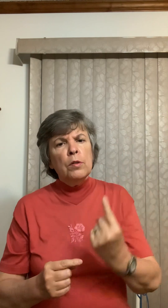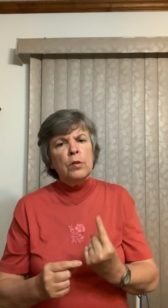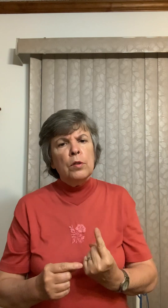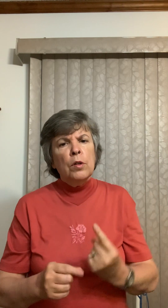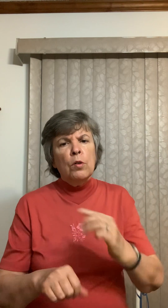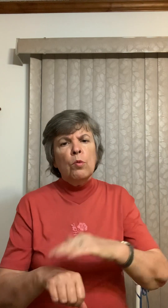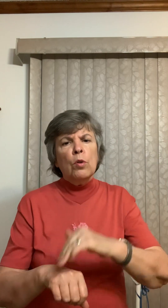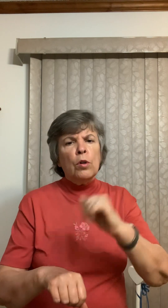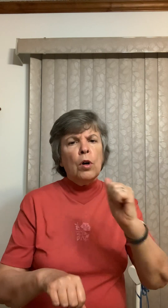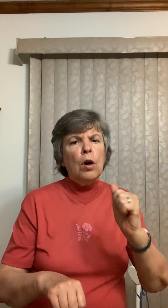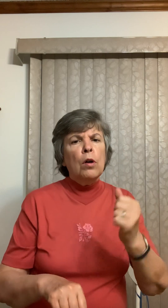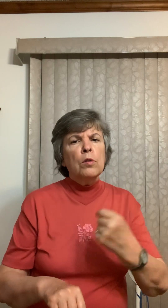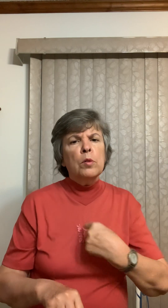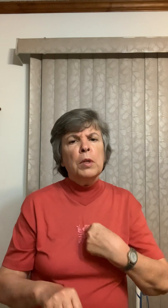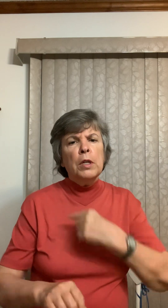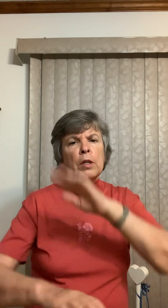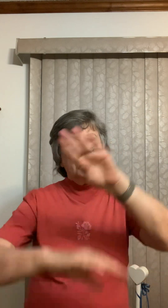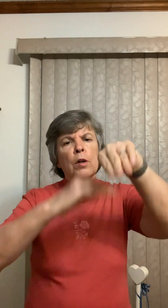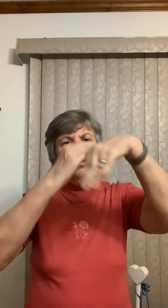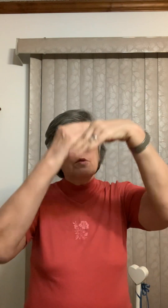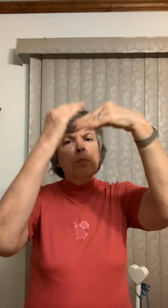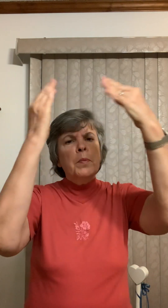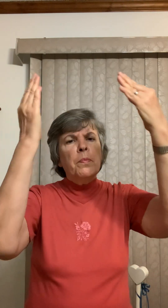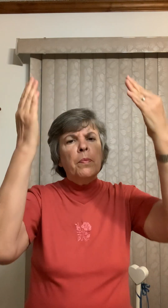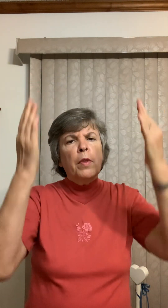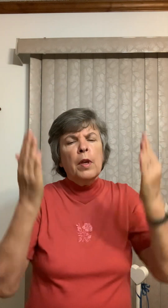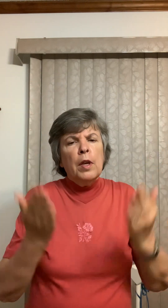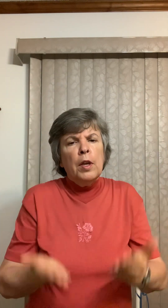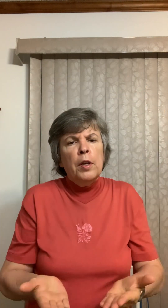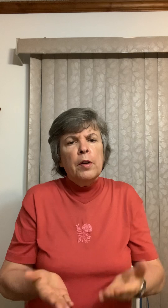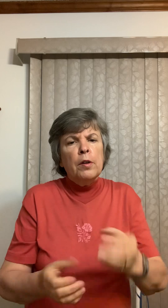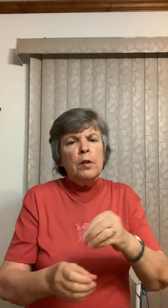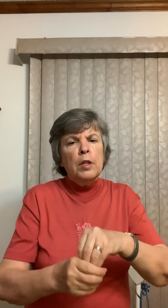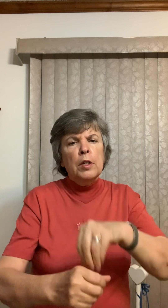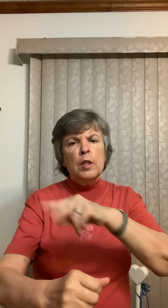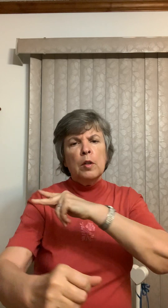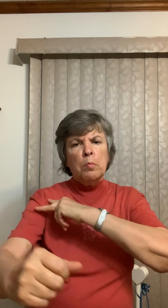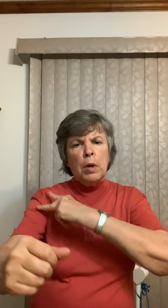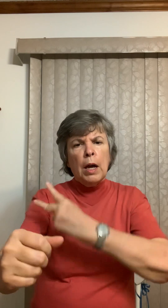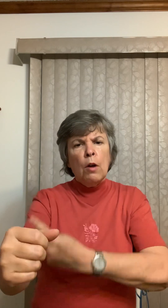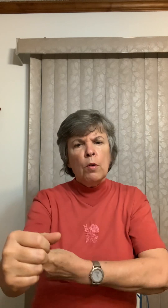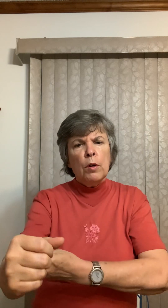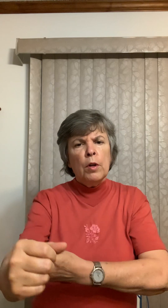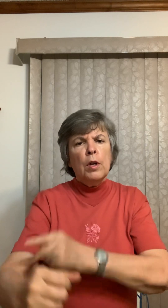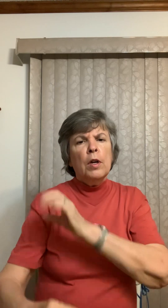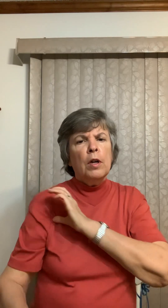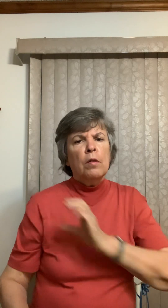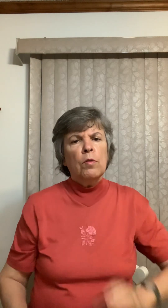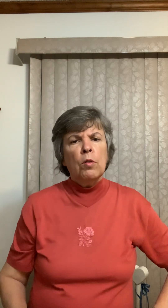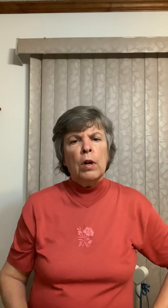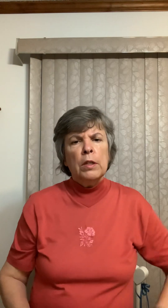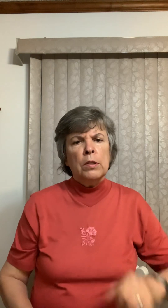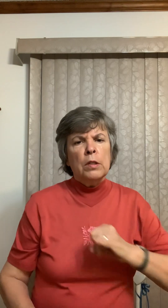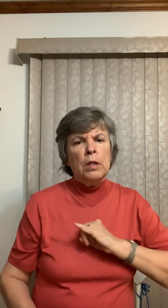returns or calls me home. Here in the power of Christ